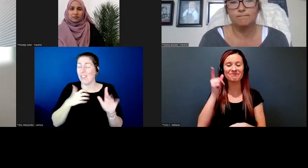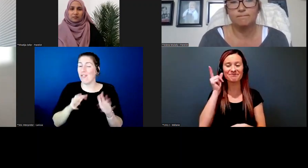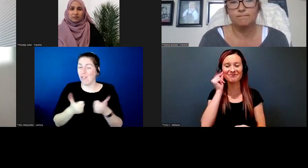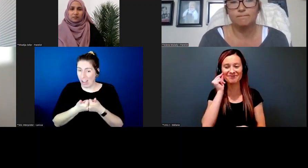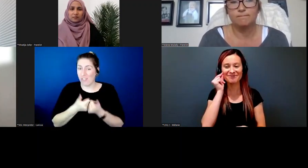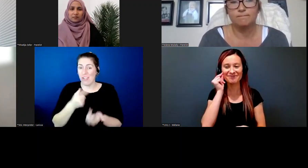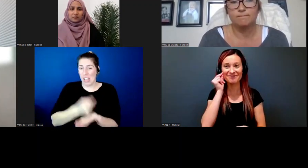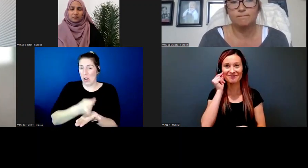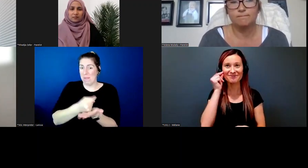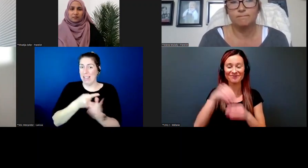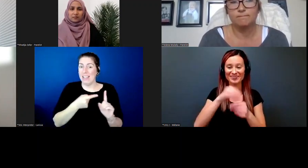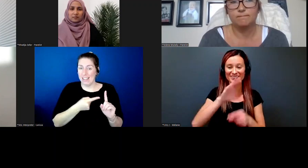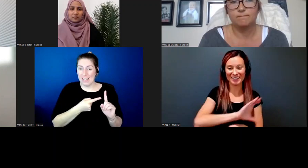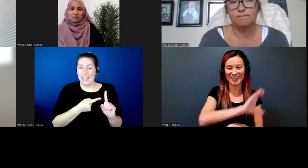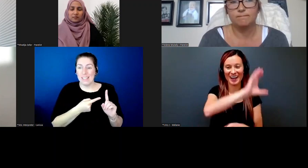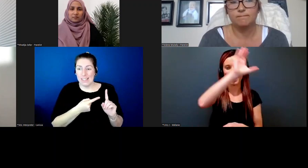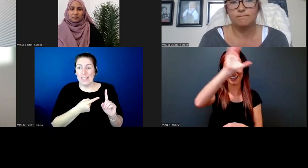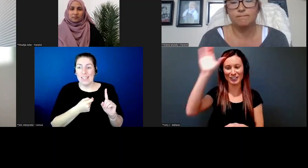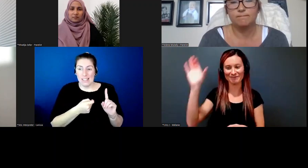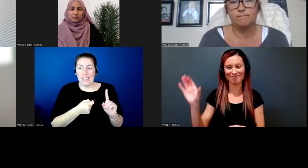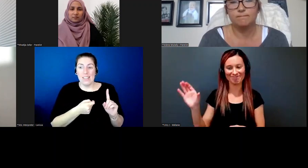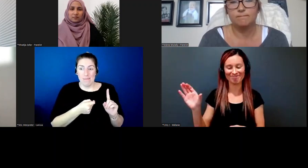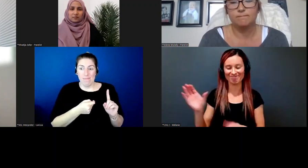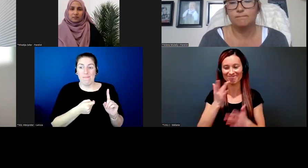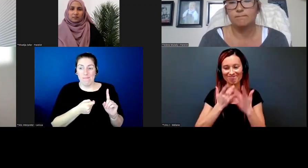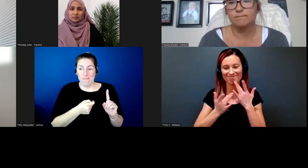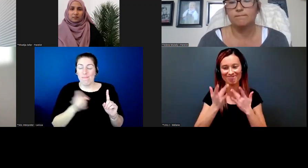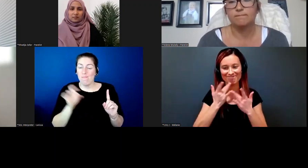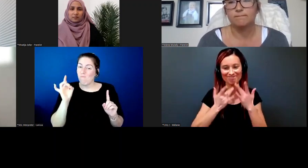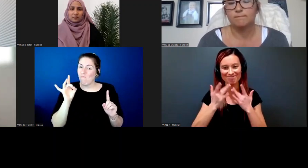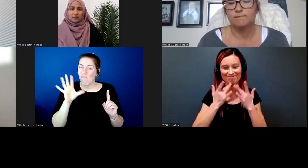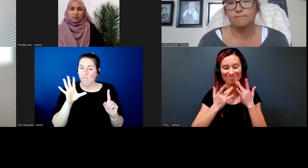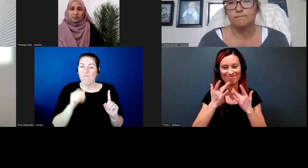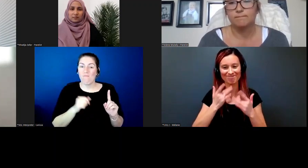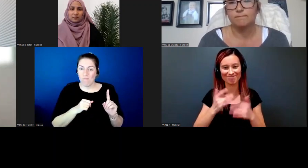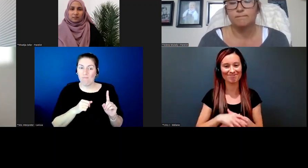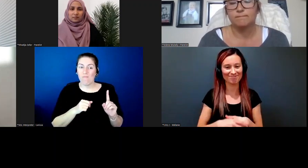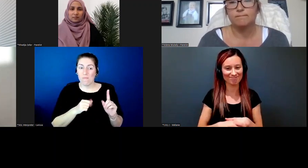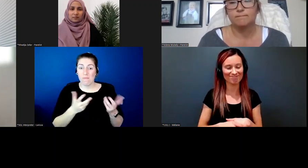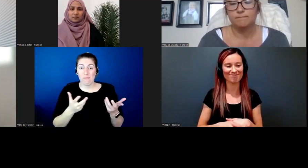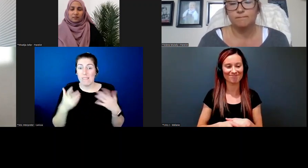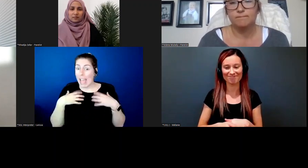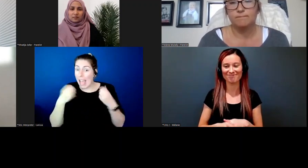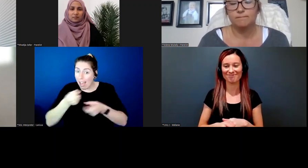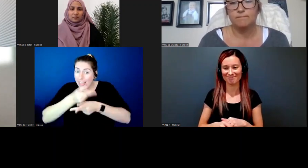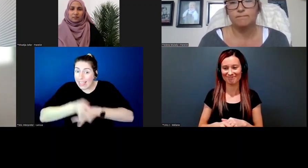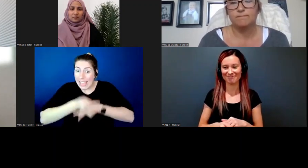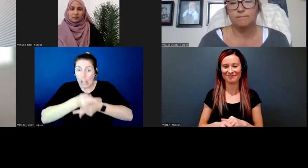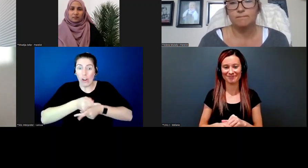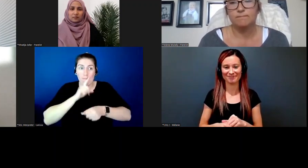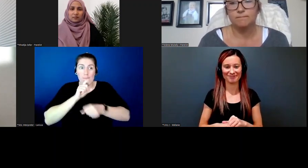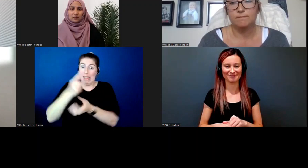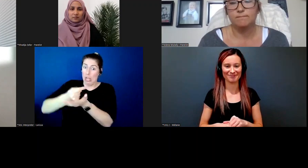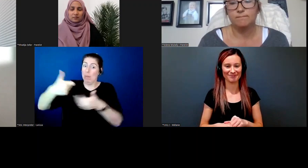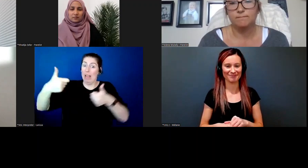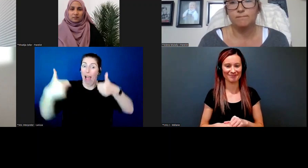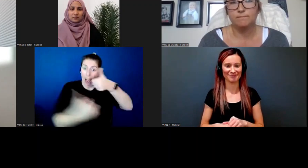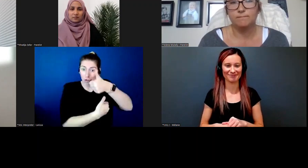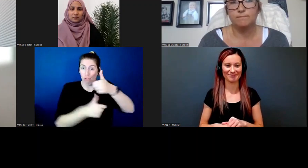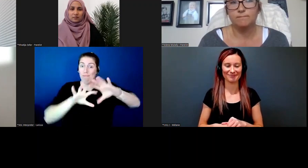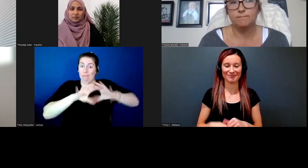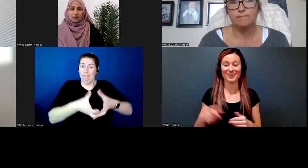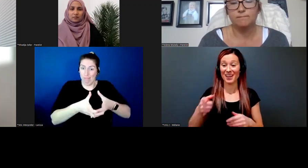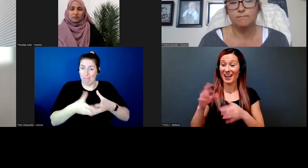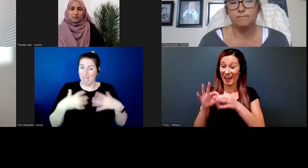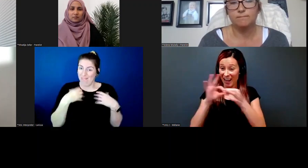it is one that speaks so directly to it being healthcare and it being really impactful on